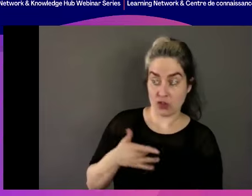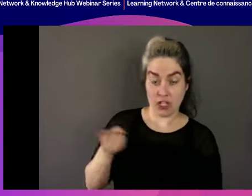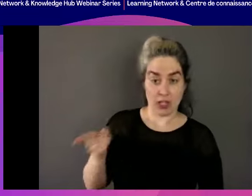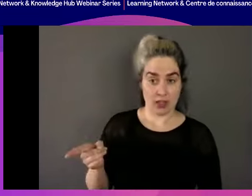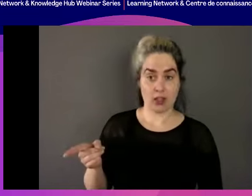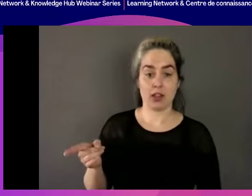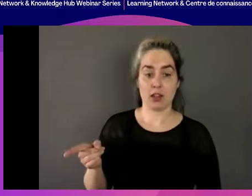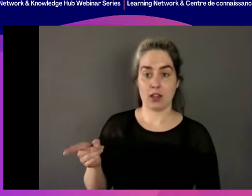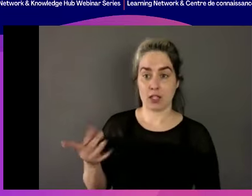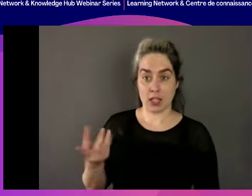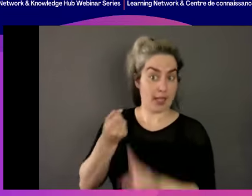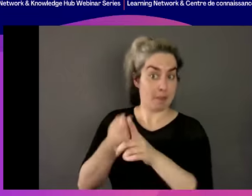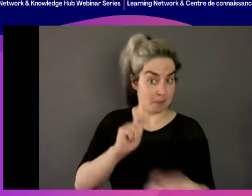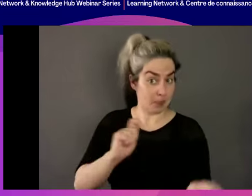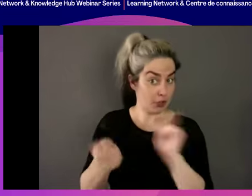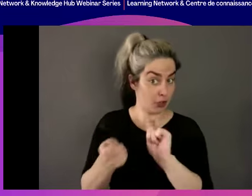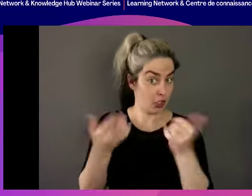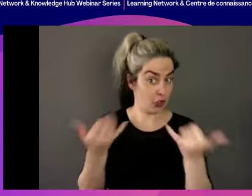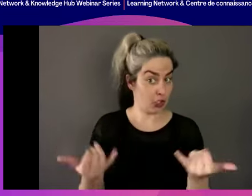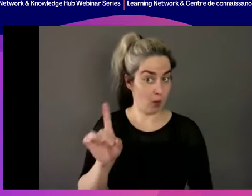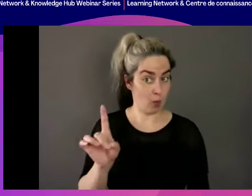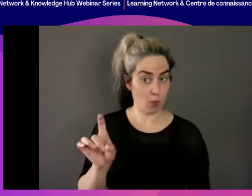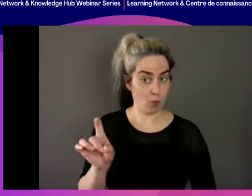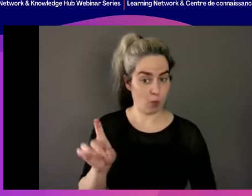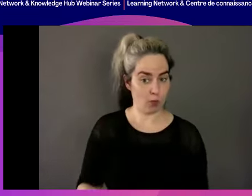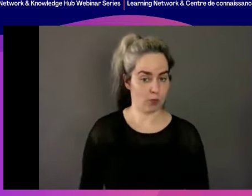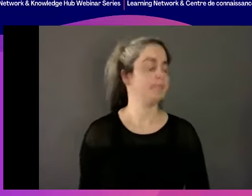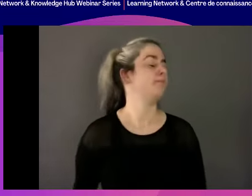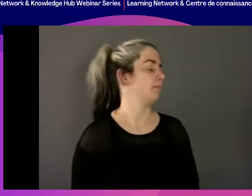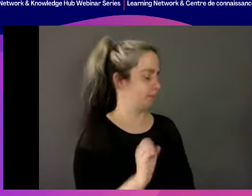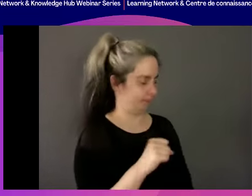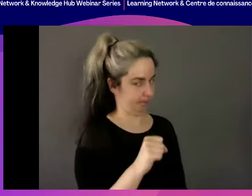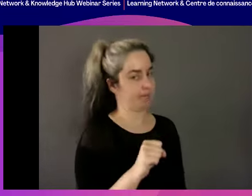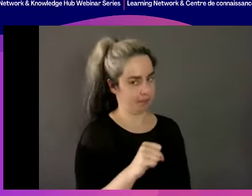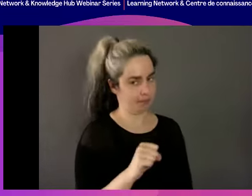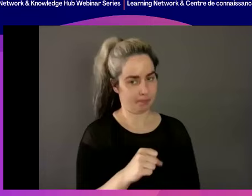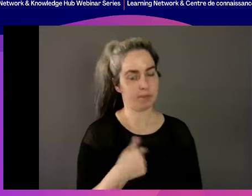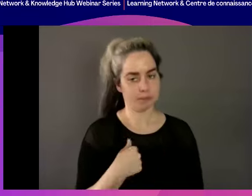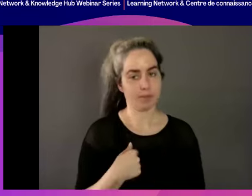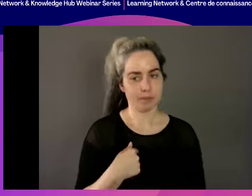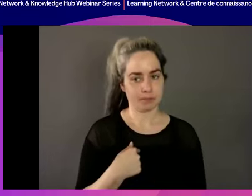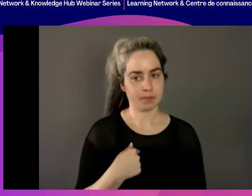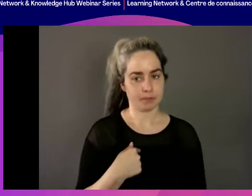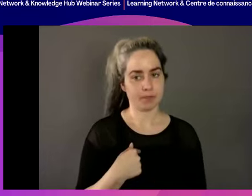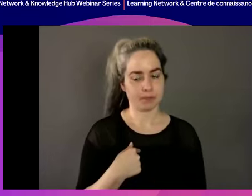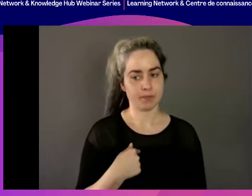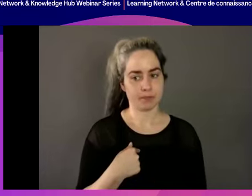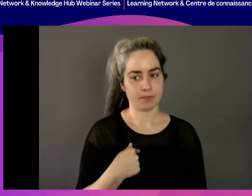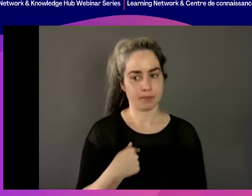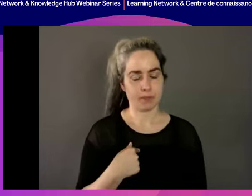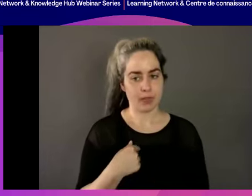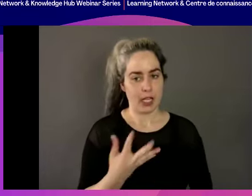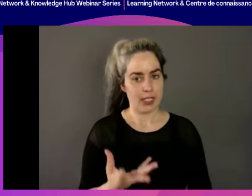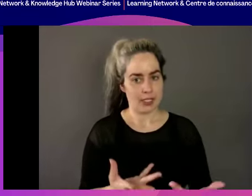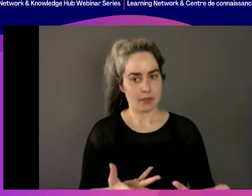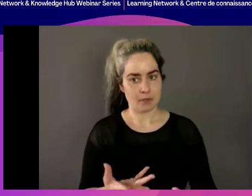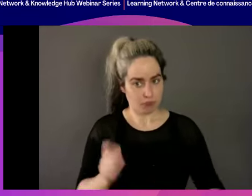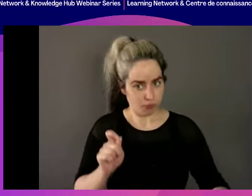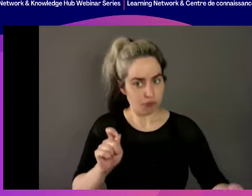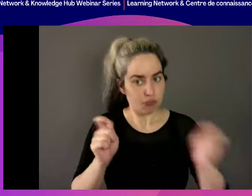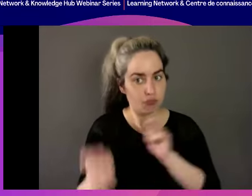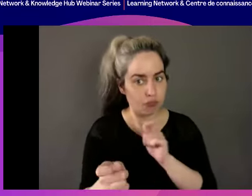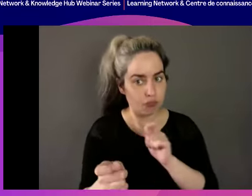to change now? I do. I think it's contributing to change, but it took a while because for a